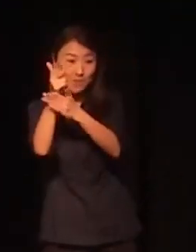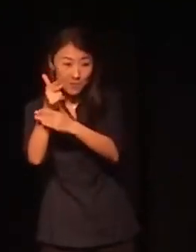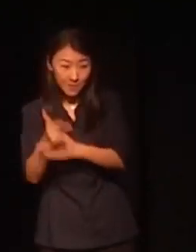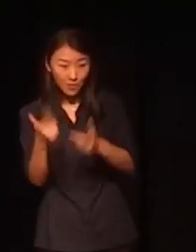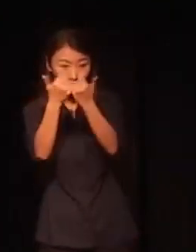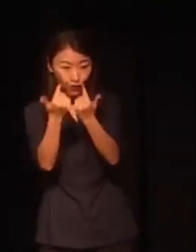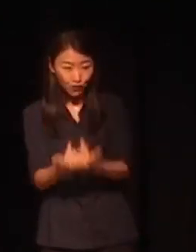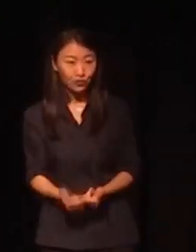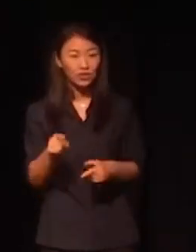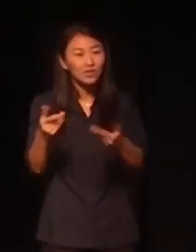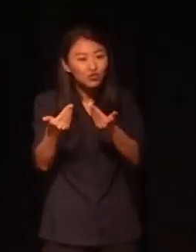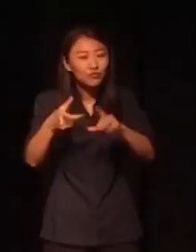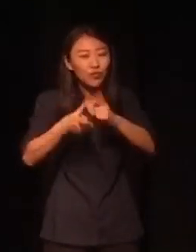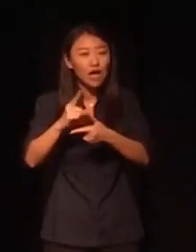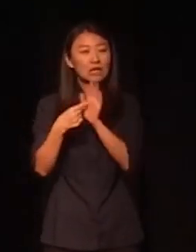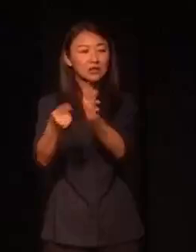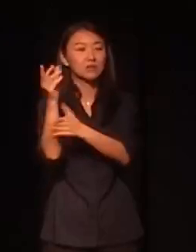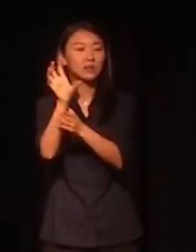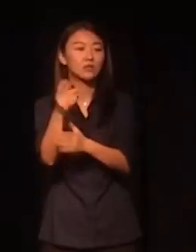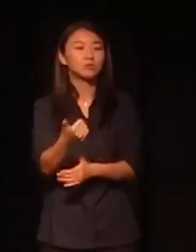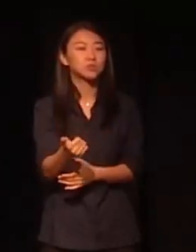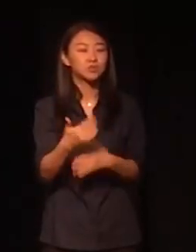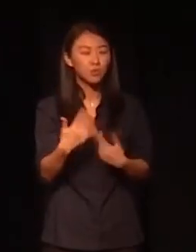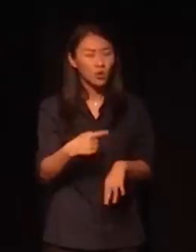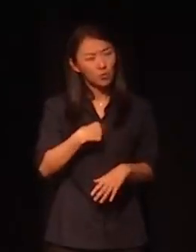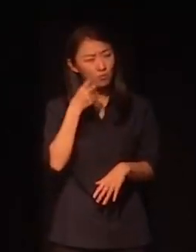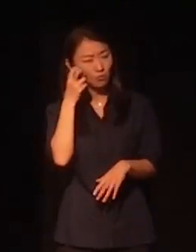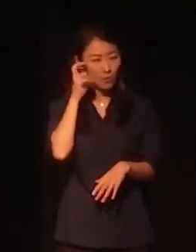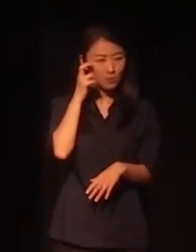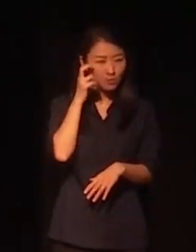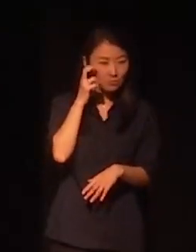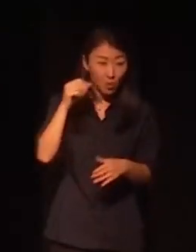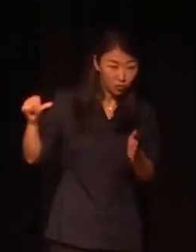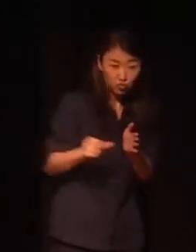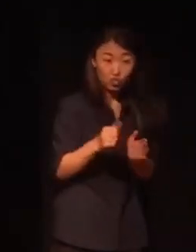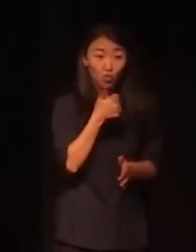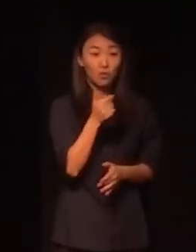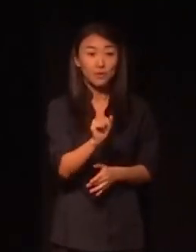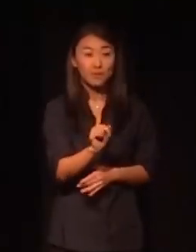shown in a video. But I think the bad thing is that you can't sort